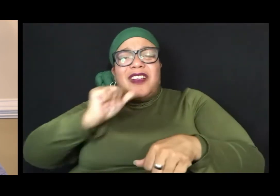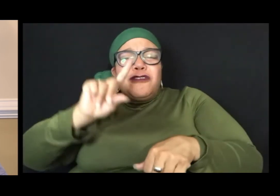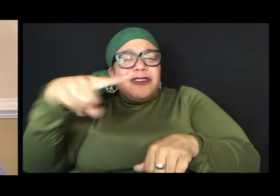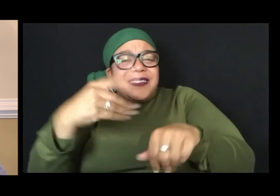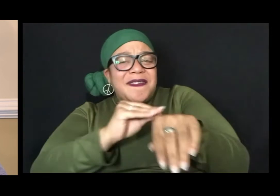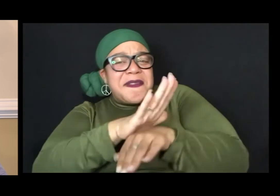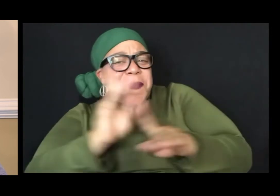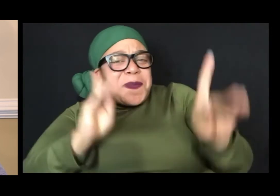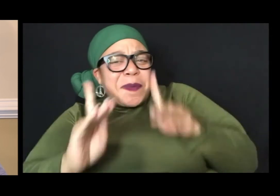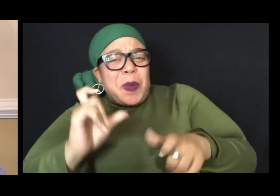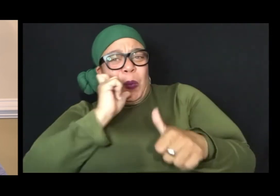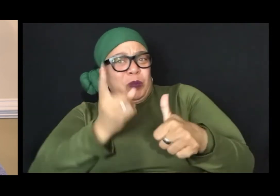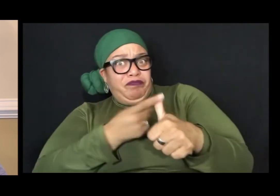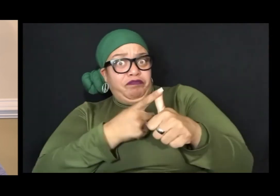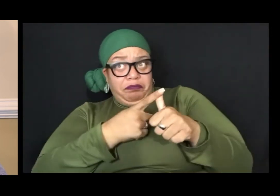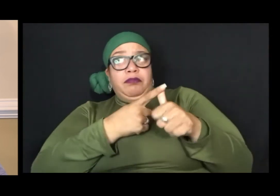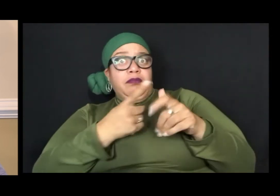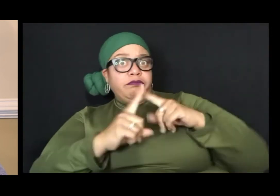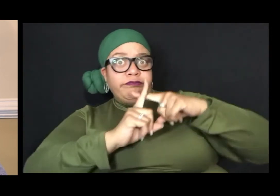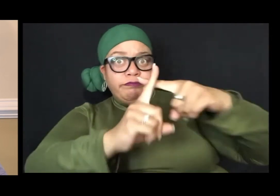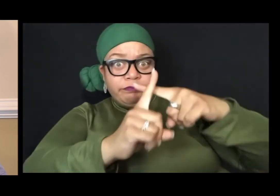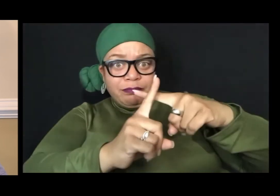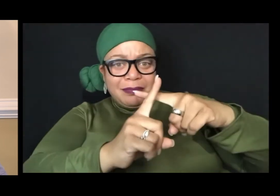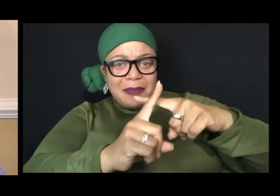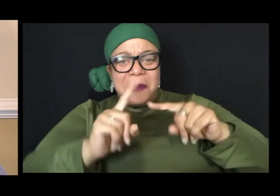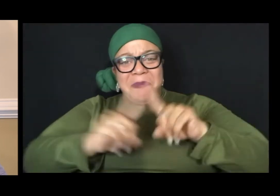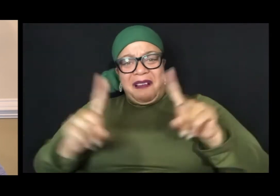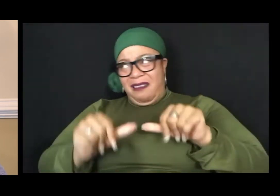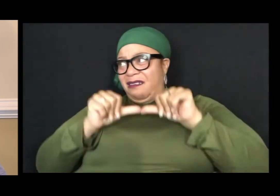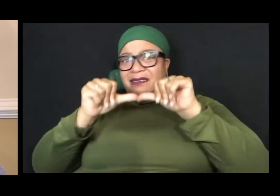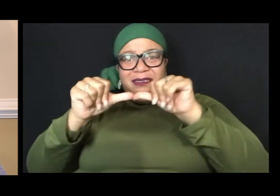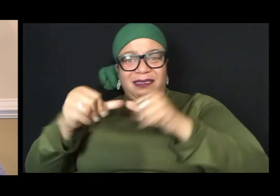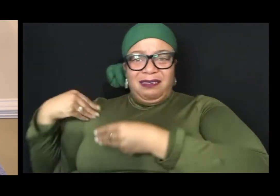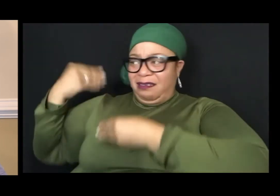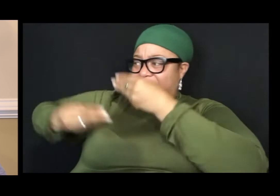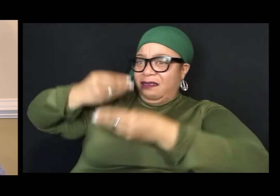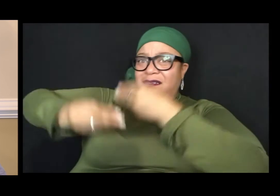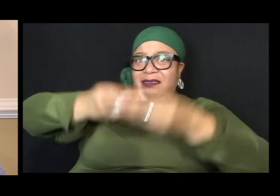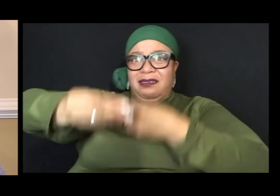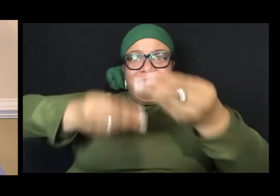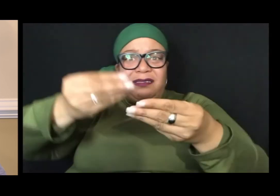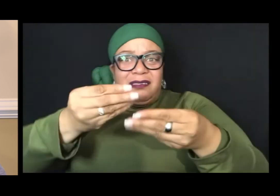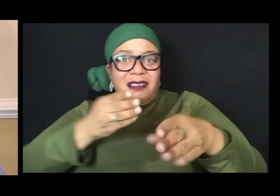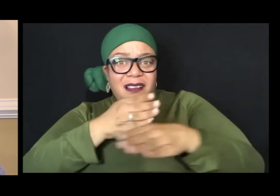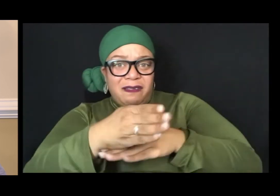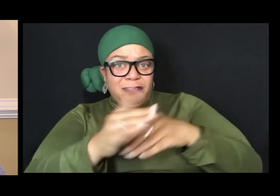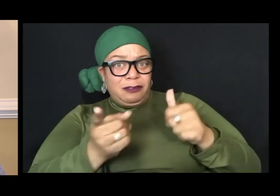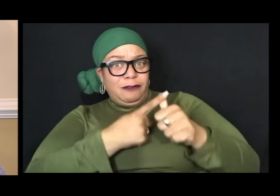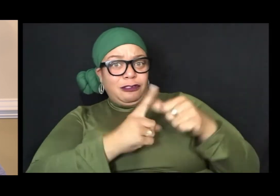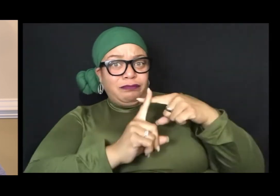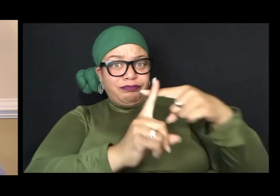people who are initially targeted about the effects, but the effects continue for generations after the